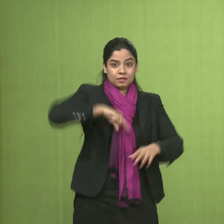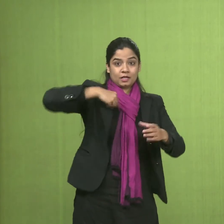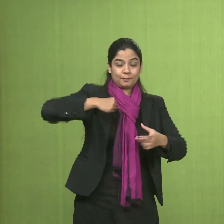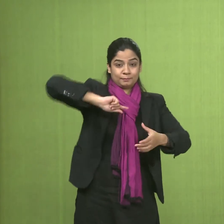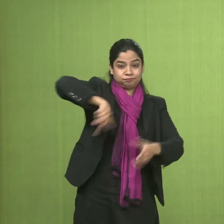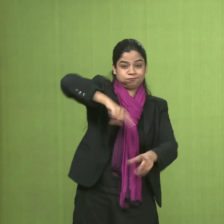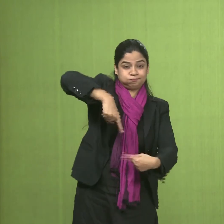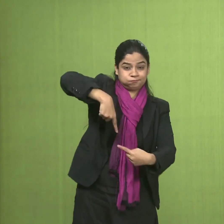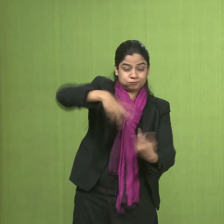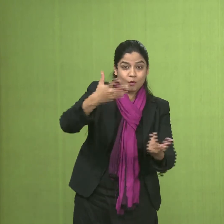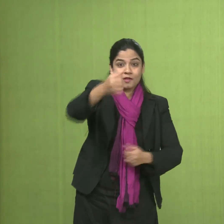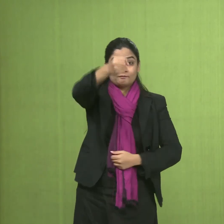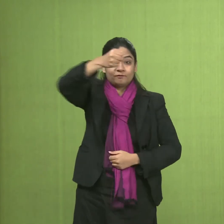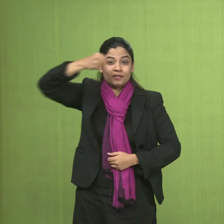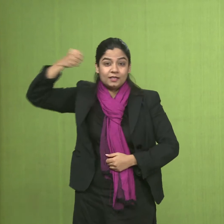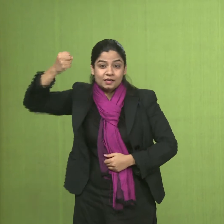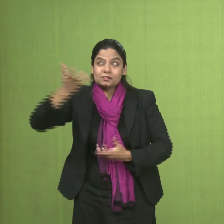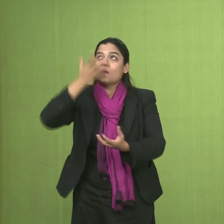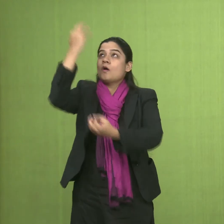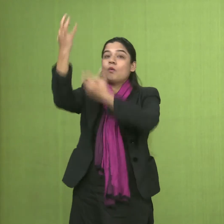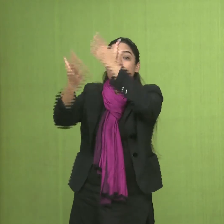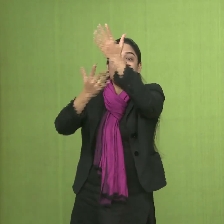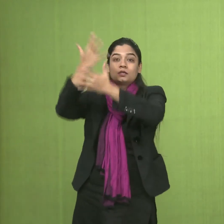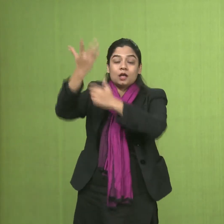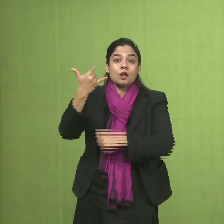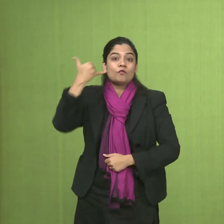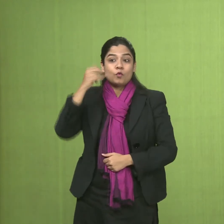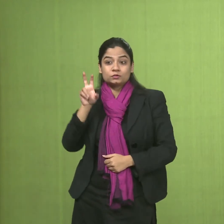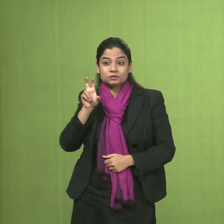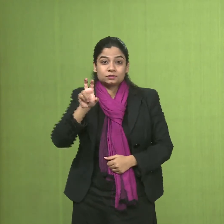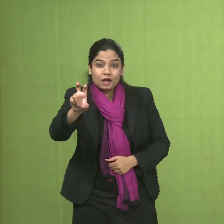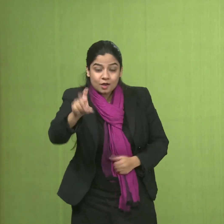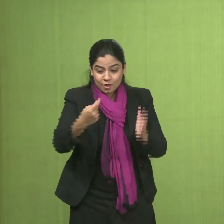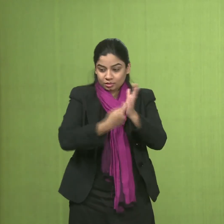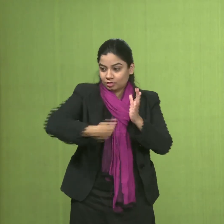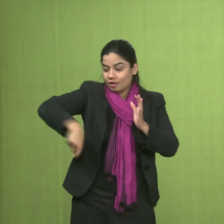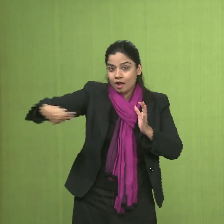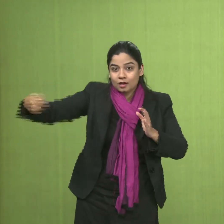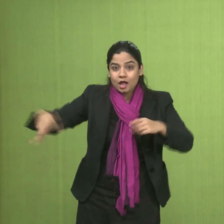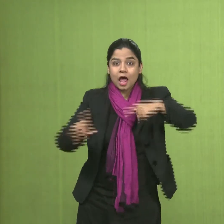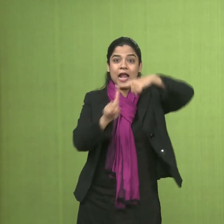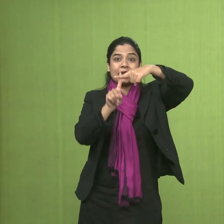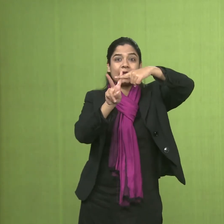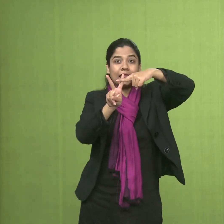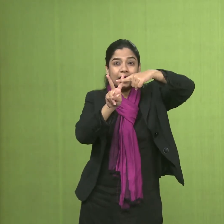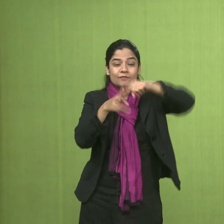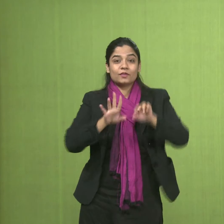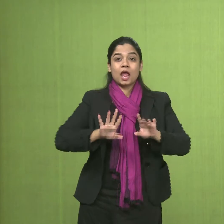For example, we use a washing machine, we use a refrigerator, we use RO, we use television,